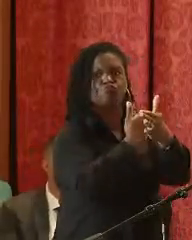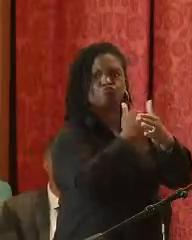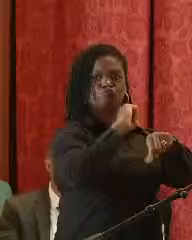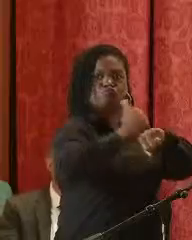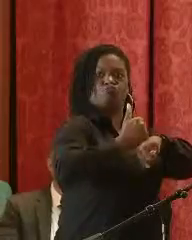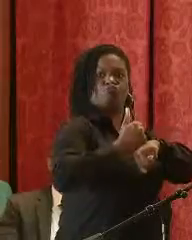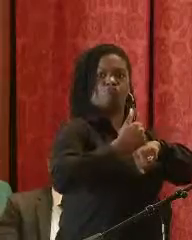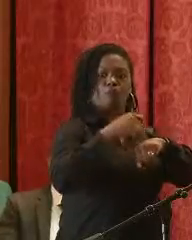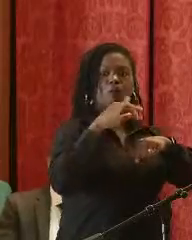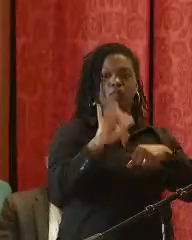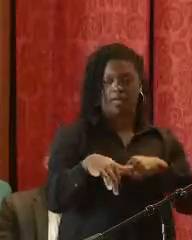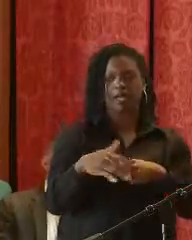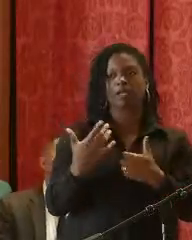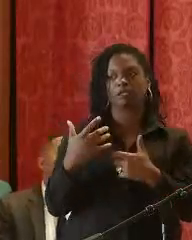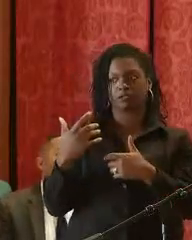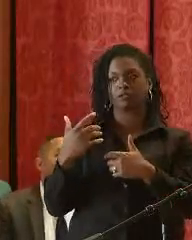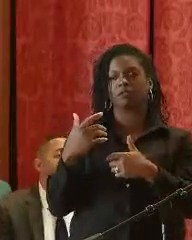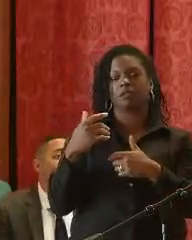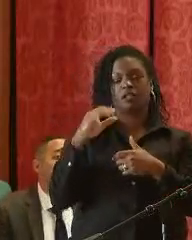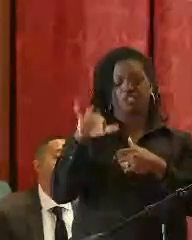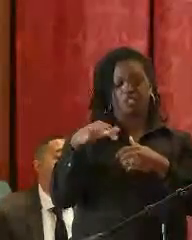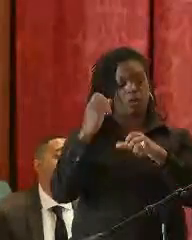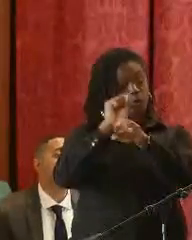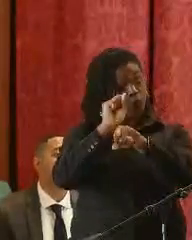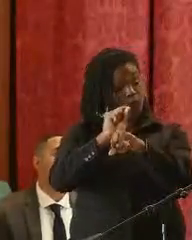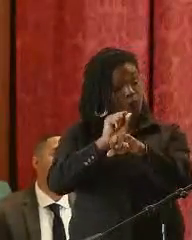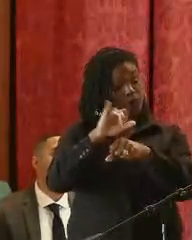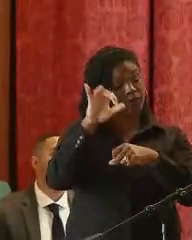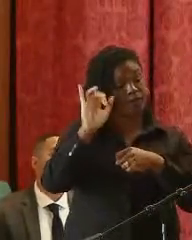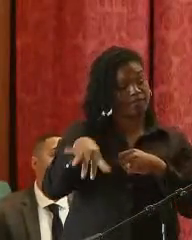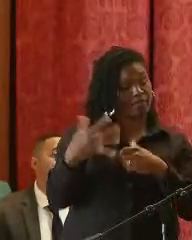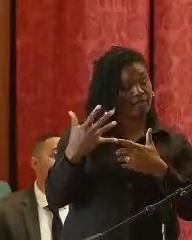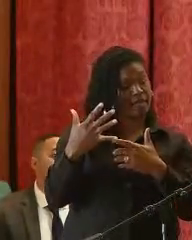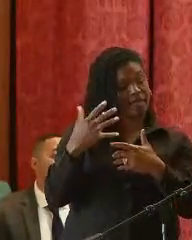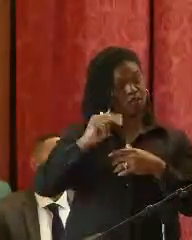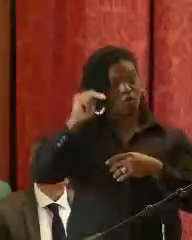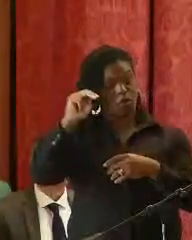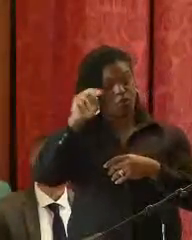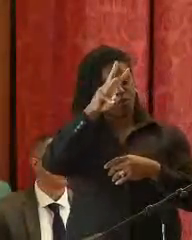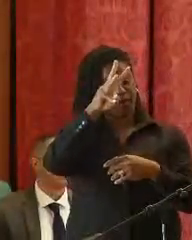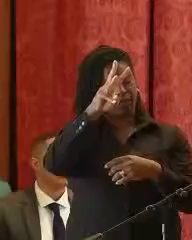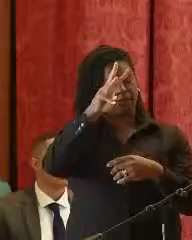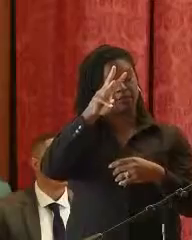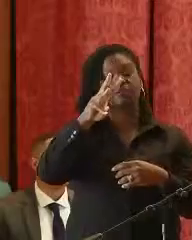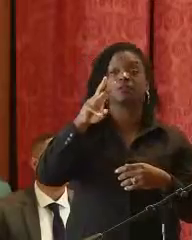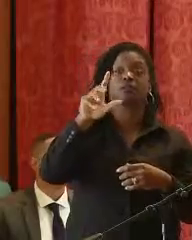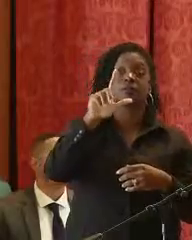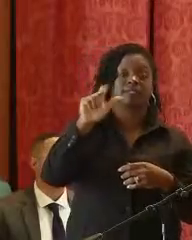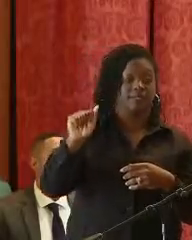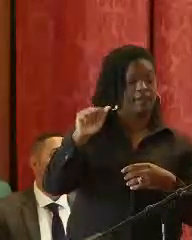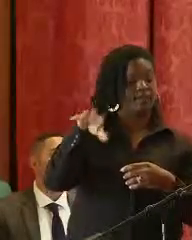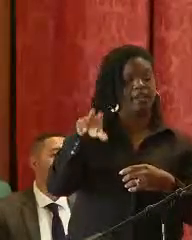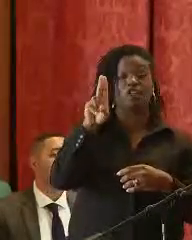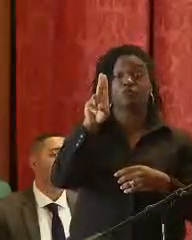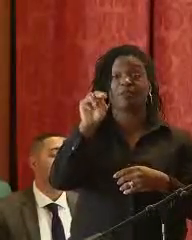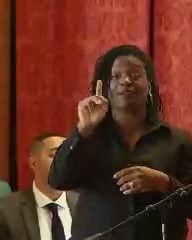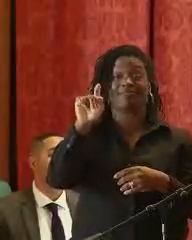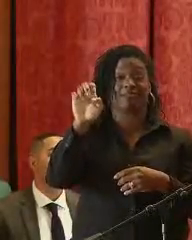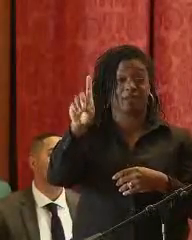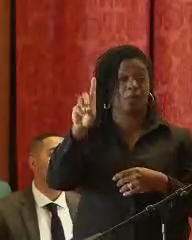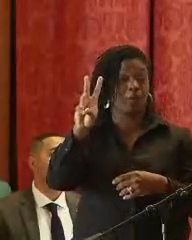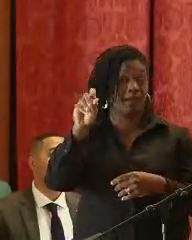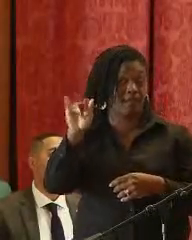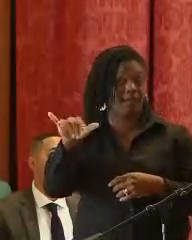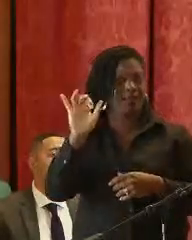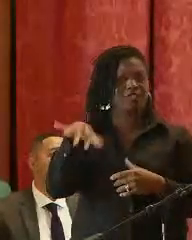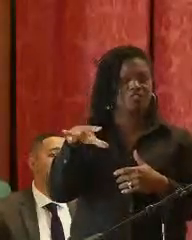operating officer at United Way of Northwest Louisiana, Lynn was instrumental in helping bring back the 211 services to Northwest Louisiana, which had